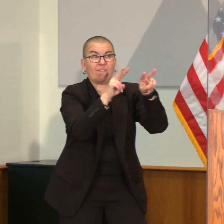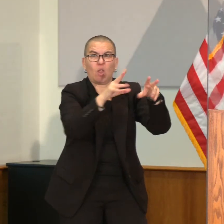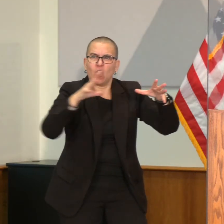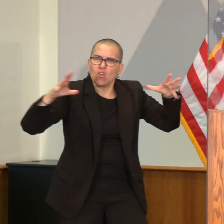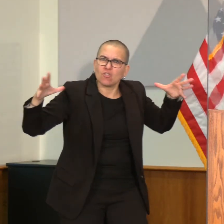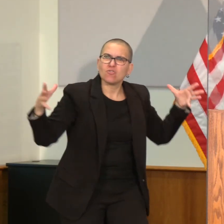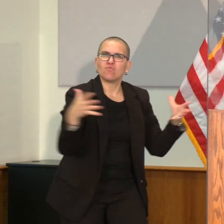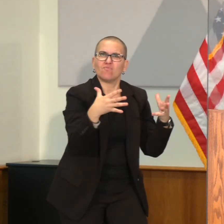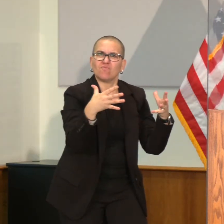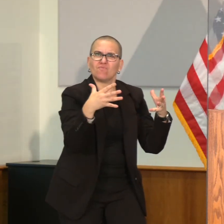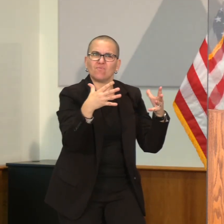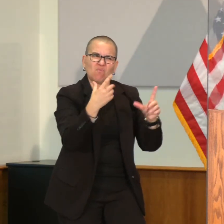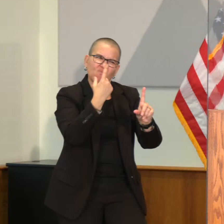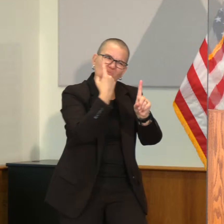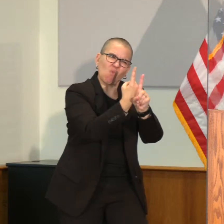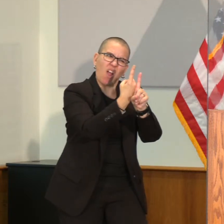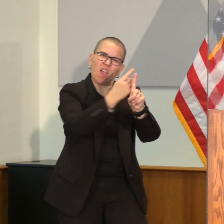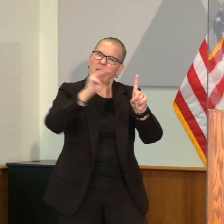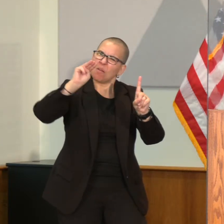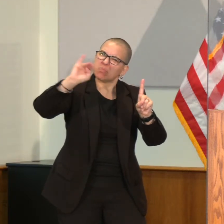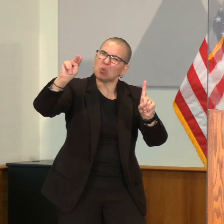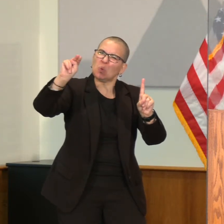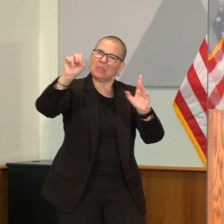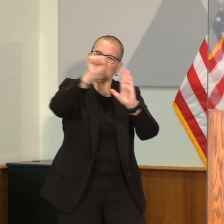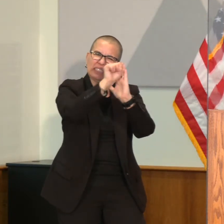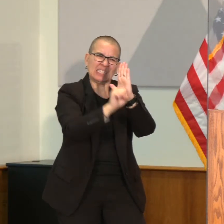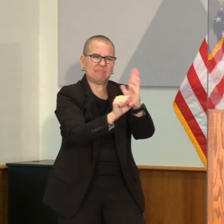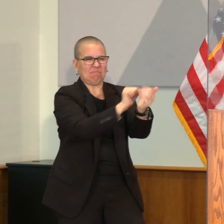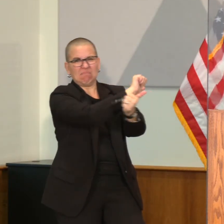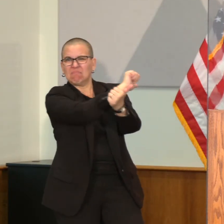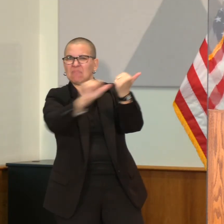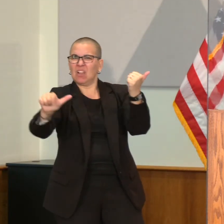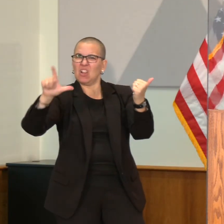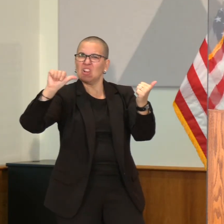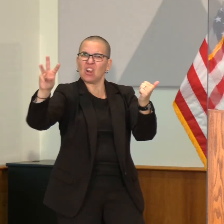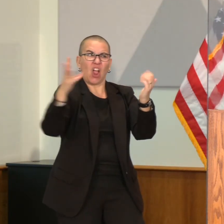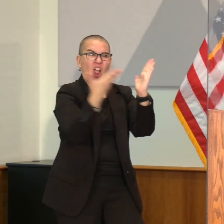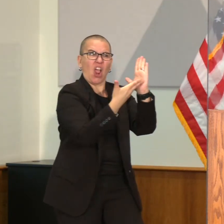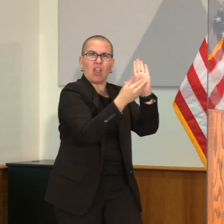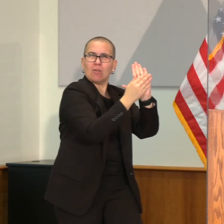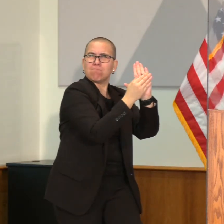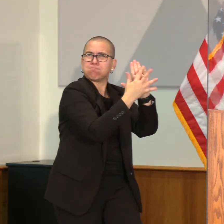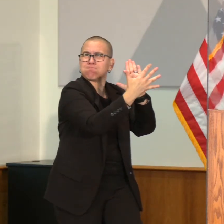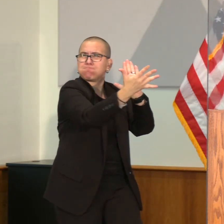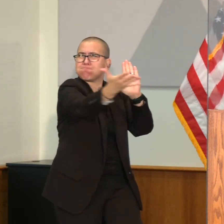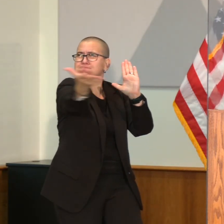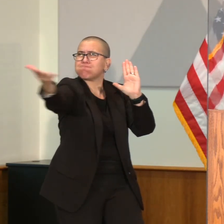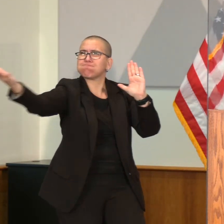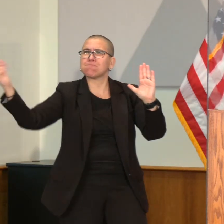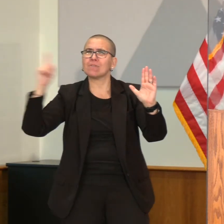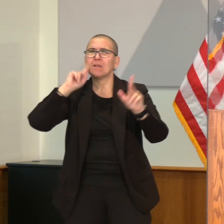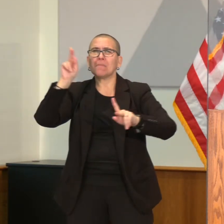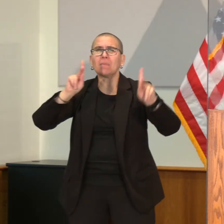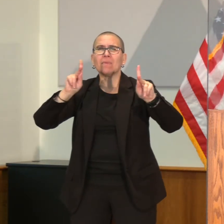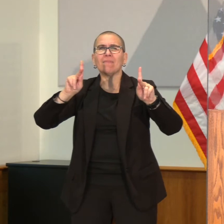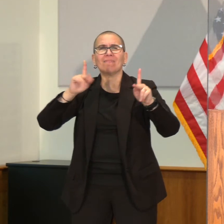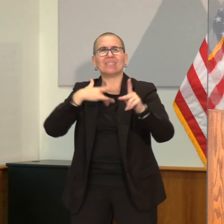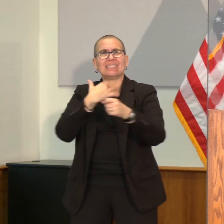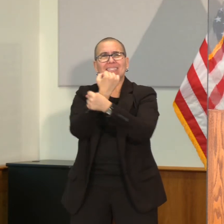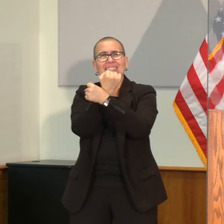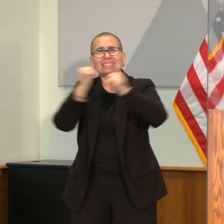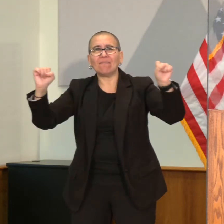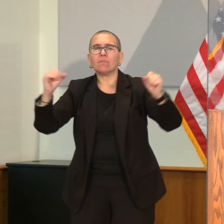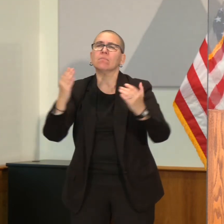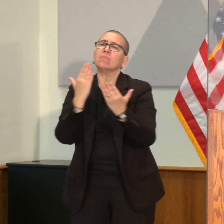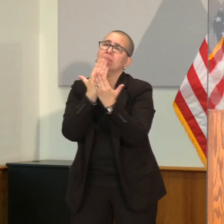some laws in place that will make and provide for a public safety system that is good for all Minnesotans. Thank you. I'll return